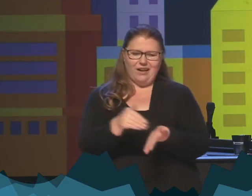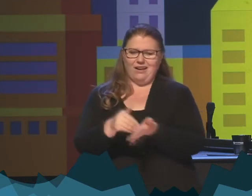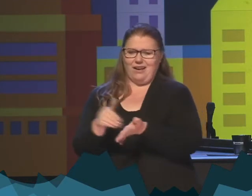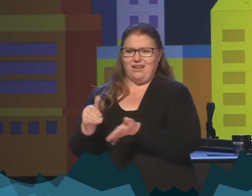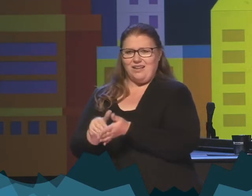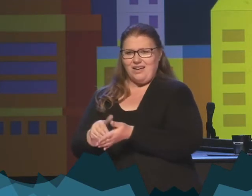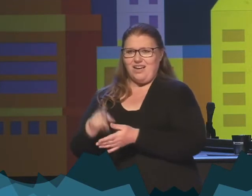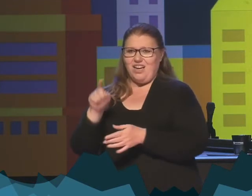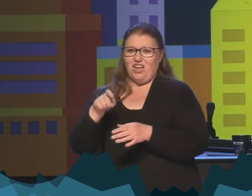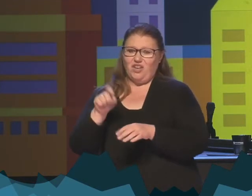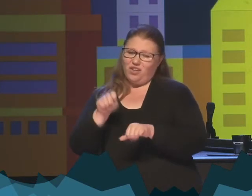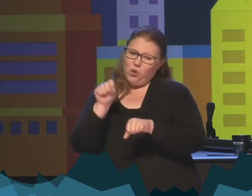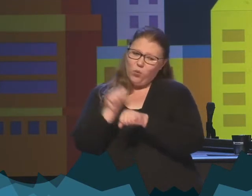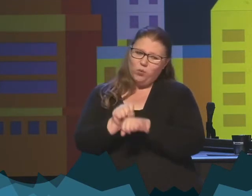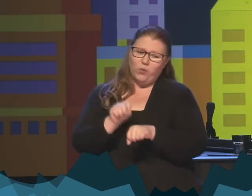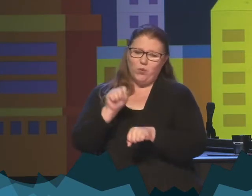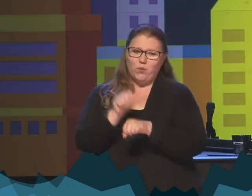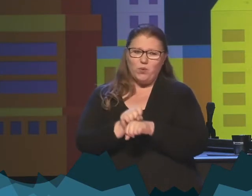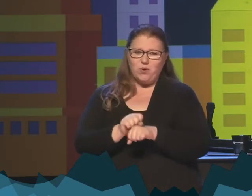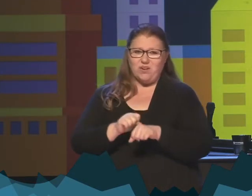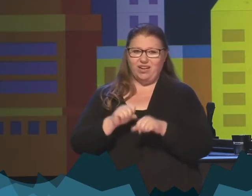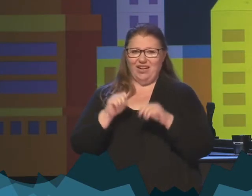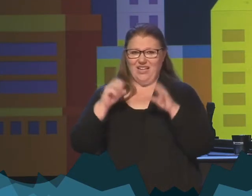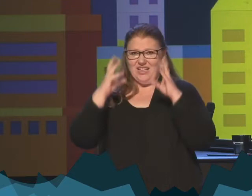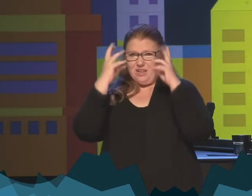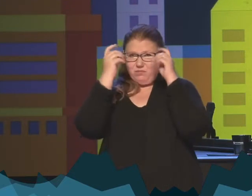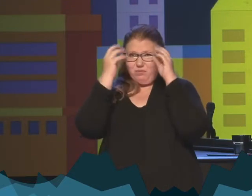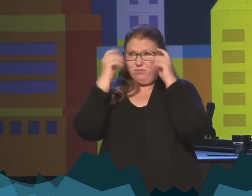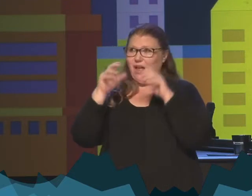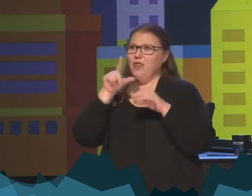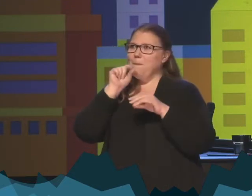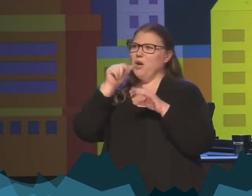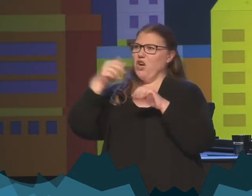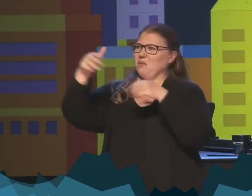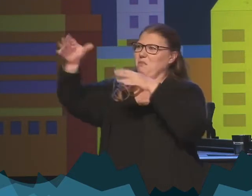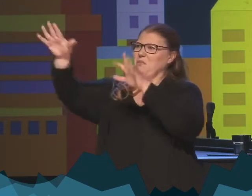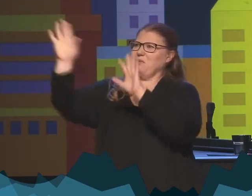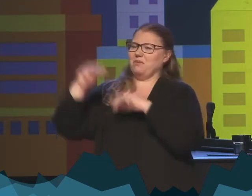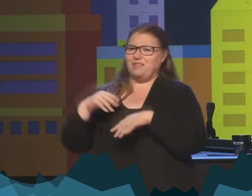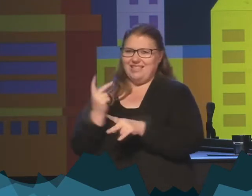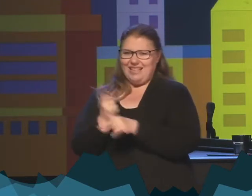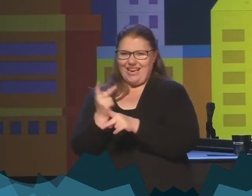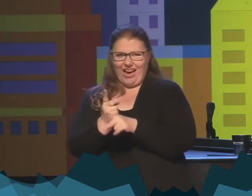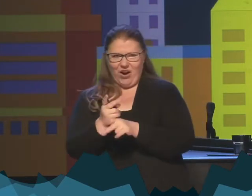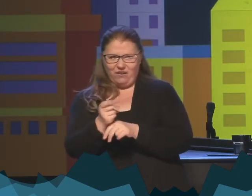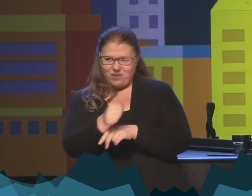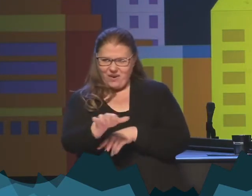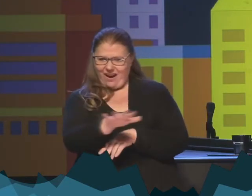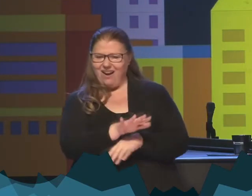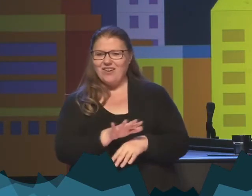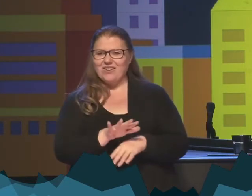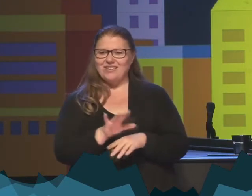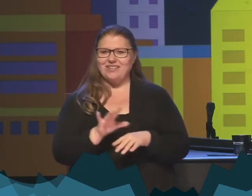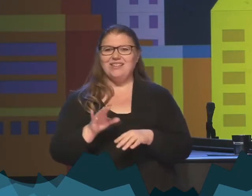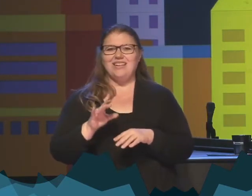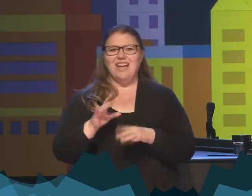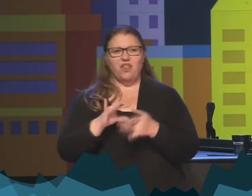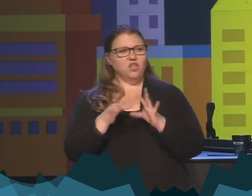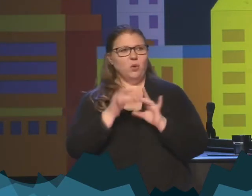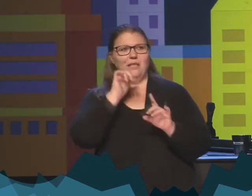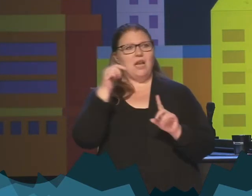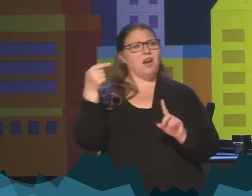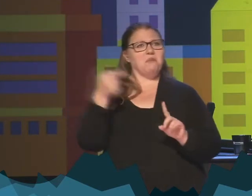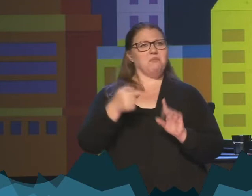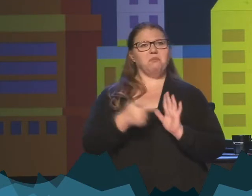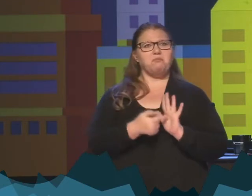soil, right? Shoo off the birds. Tend to it. Like, go to work. I mean, this story isn't about, well, just this is the way